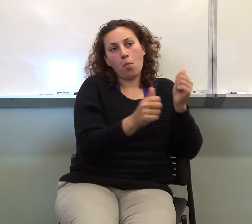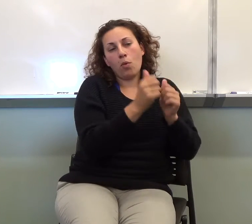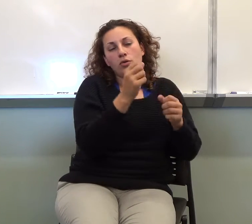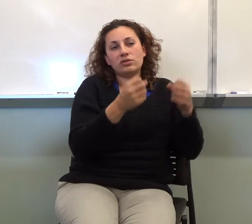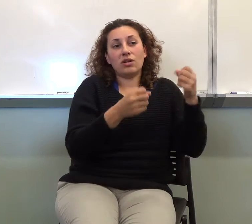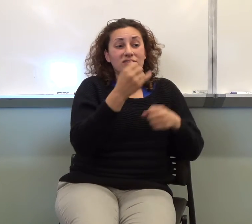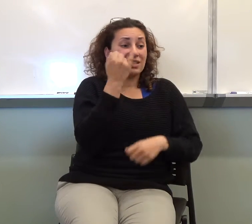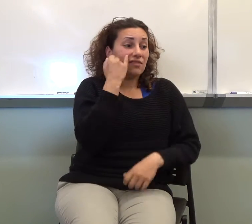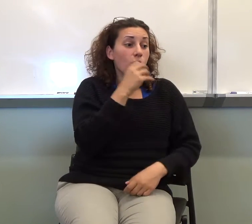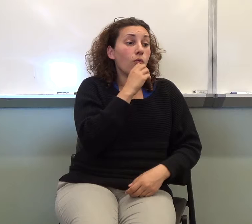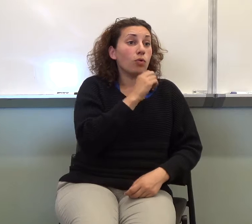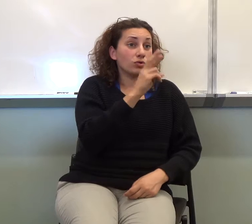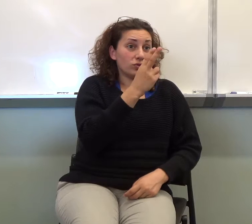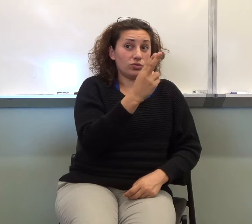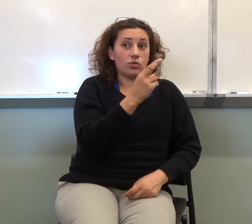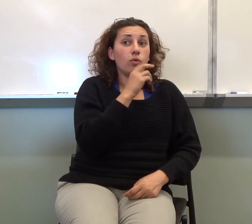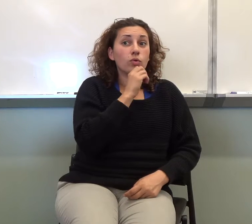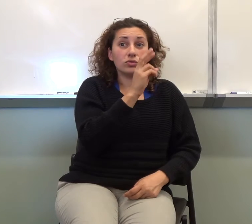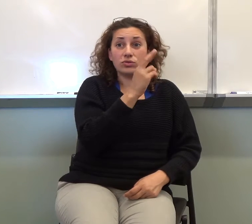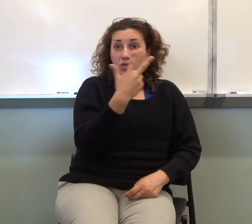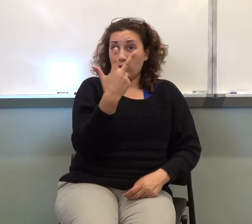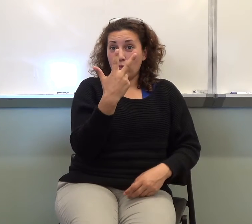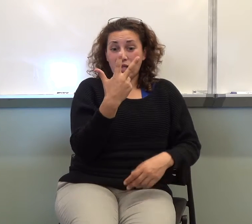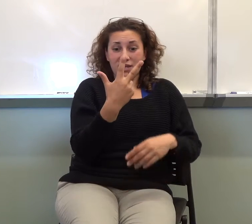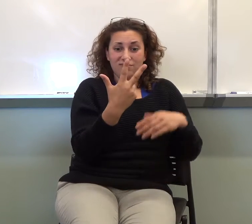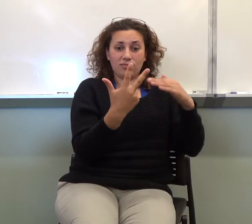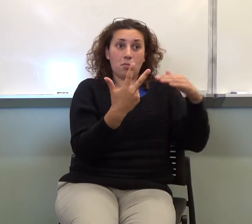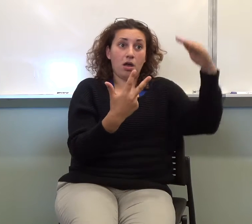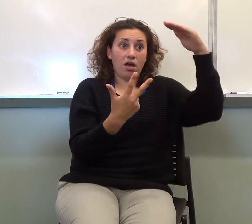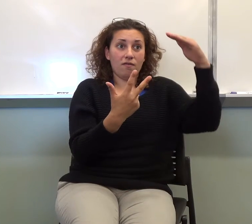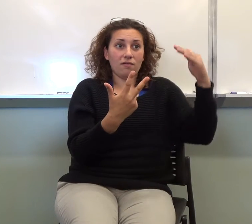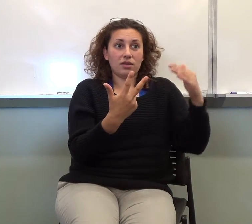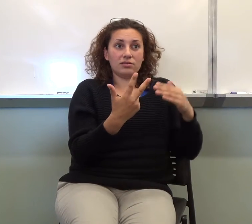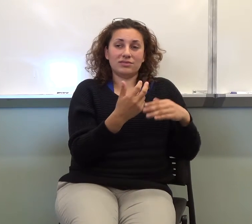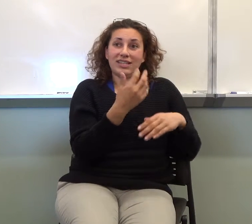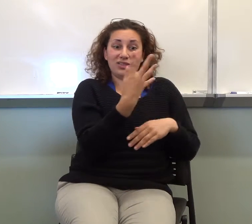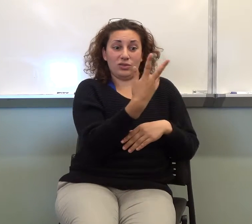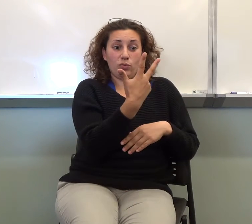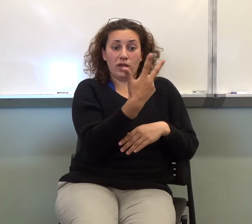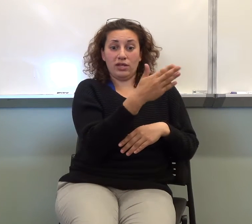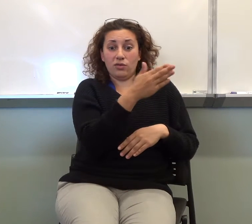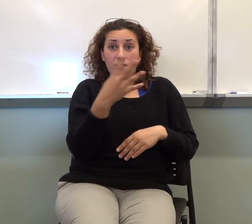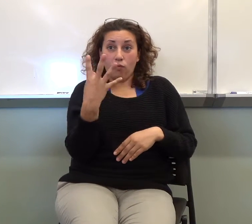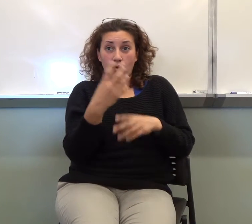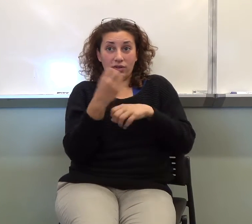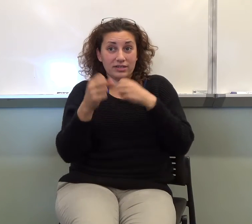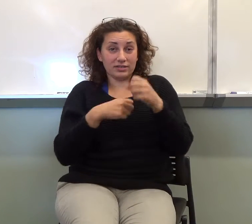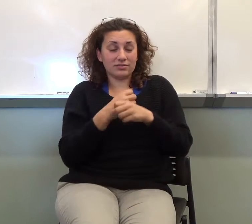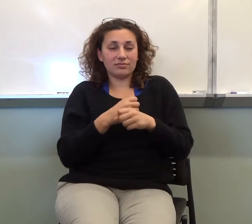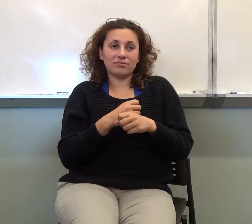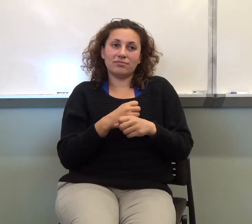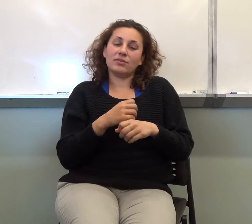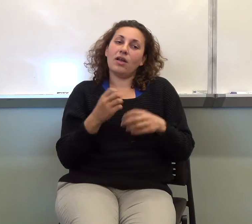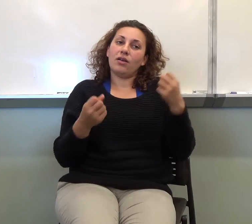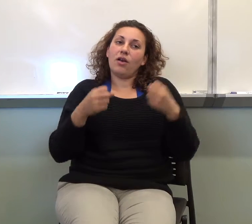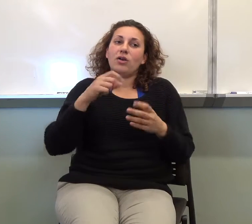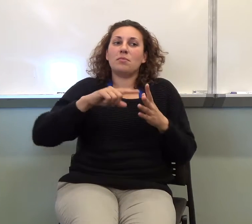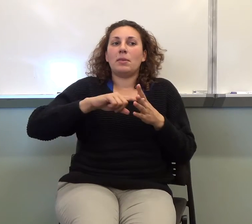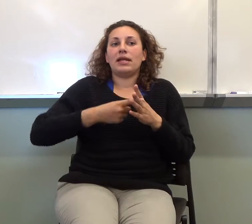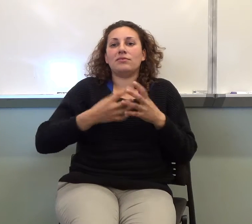old, especially that 3 to 4 years old, yep, that's when things break, you know? Third-party stuff, they buy, you